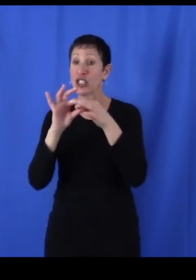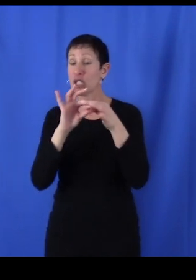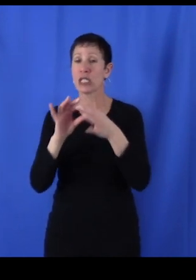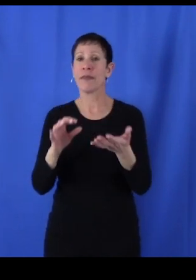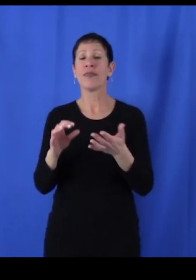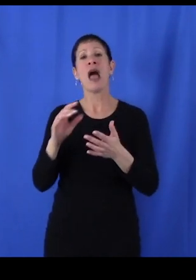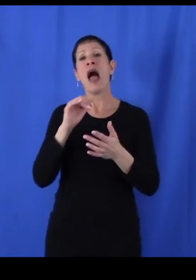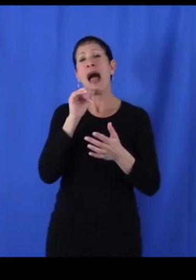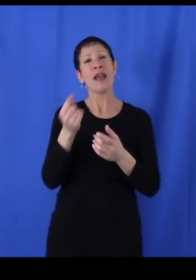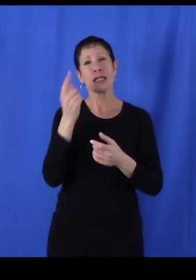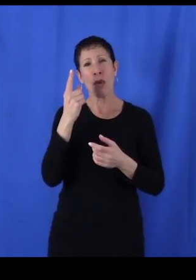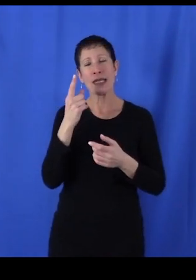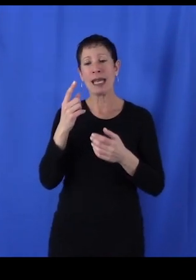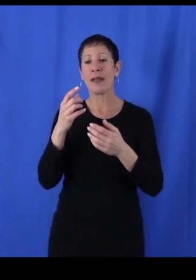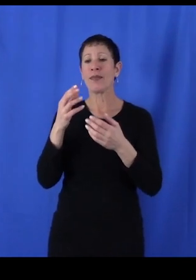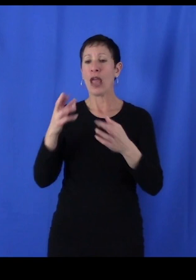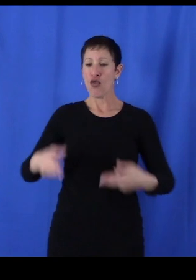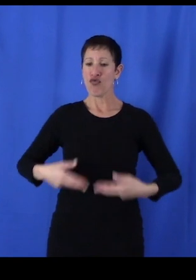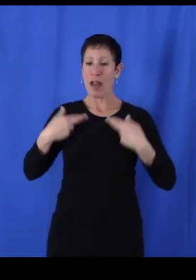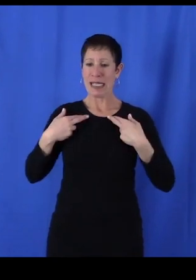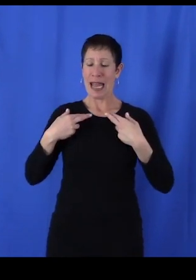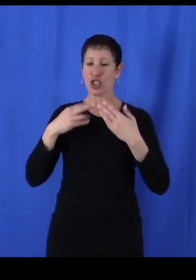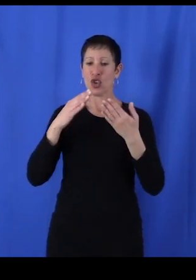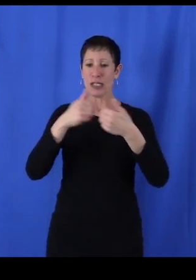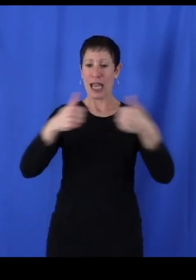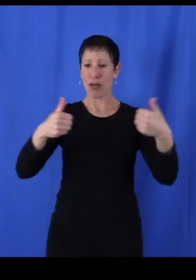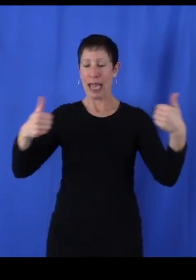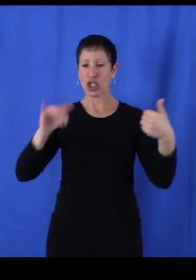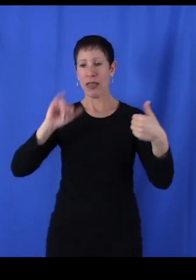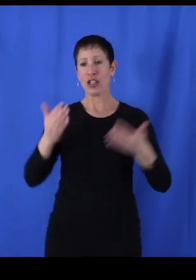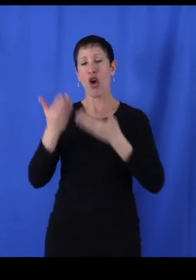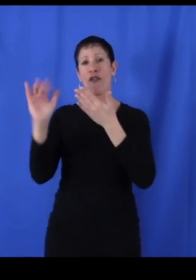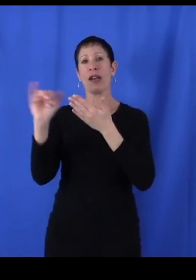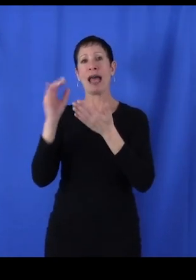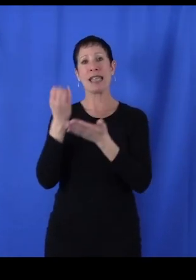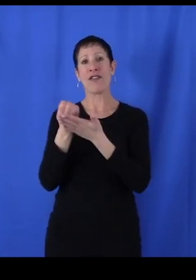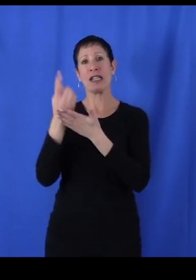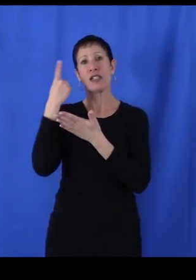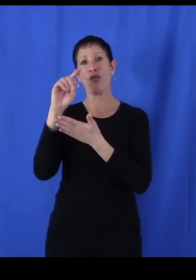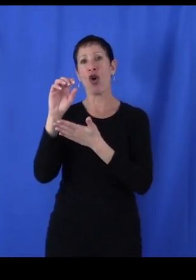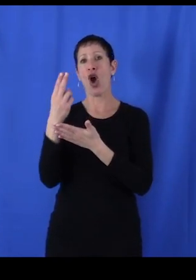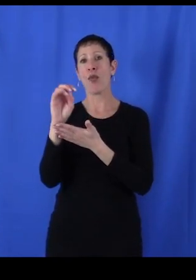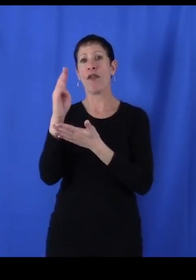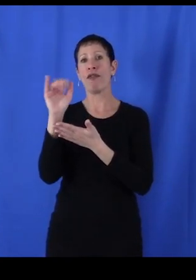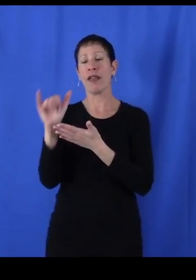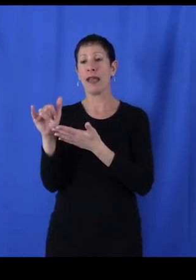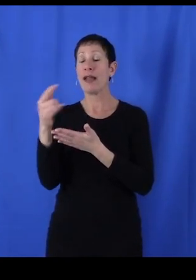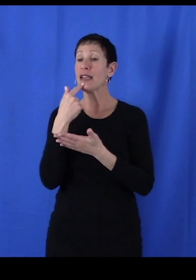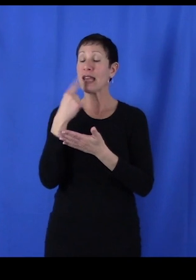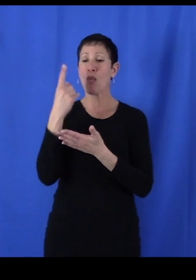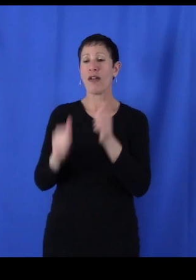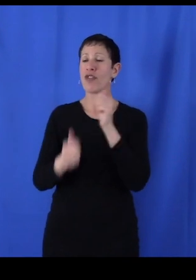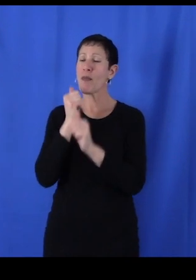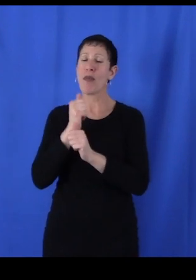Now, not surprisingly, residential segregation is offered as evidence for homophily. So they argue that one of the most